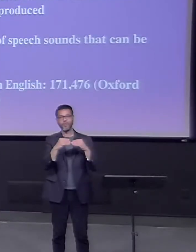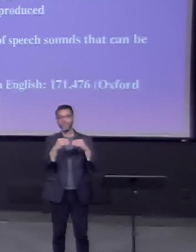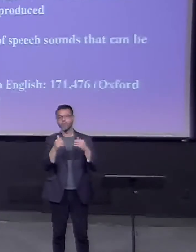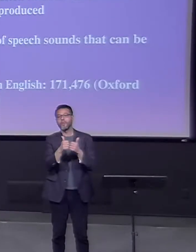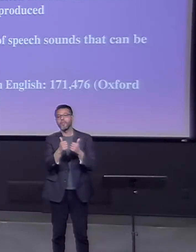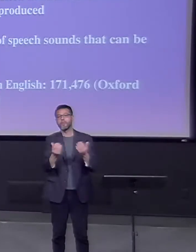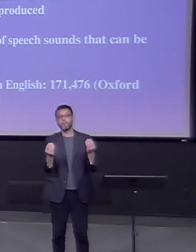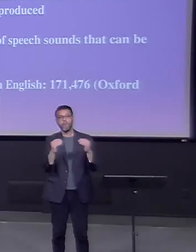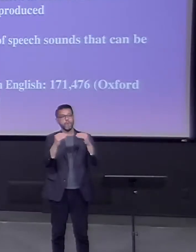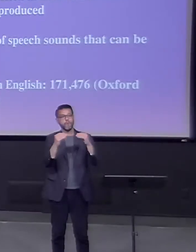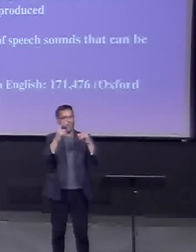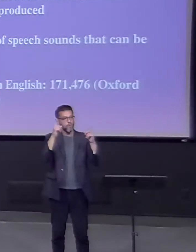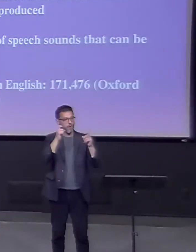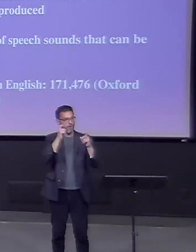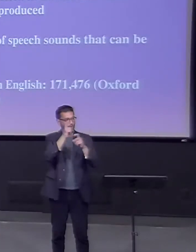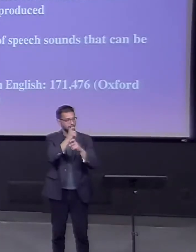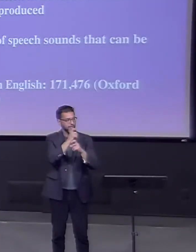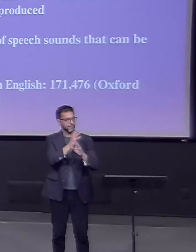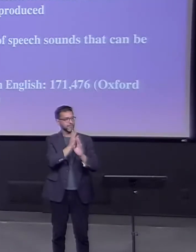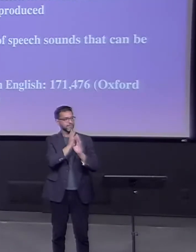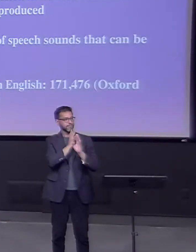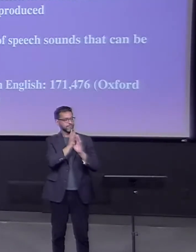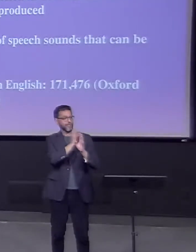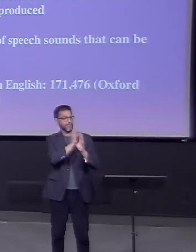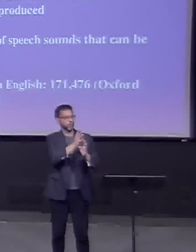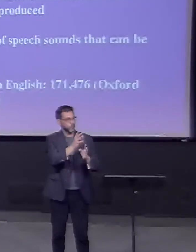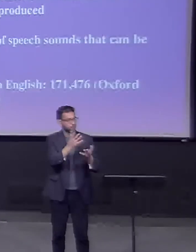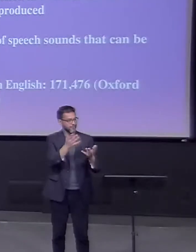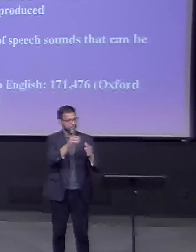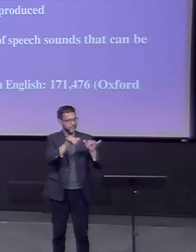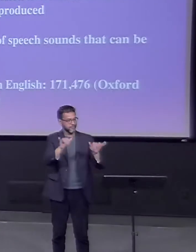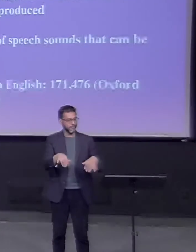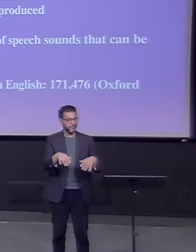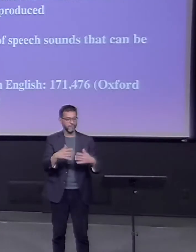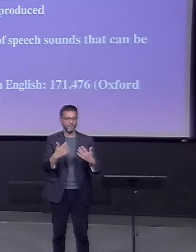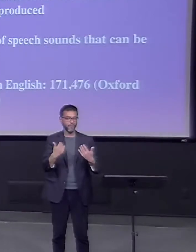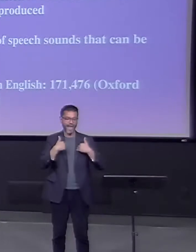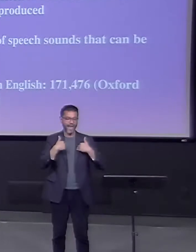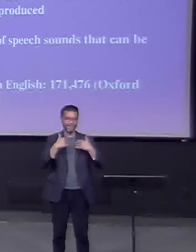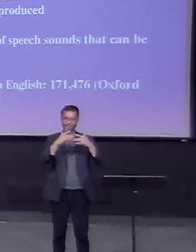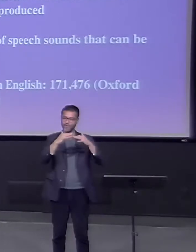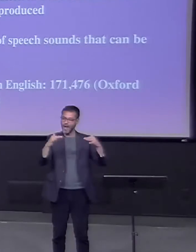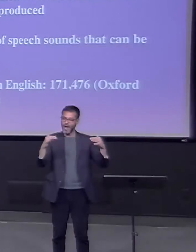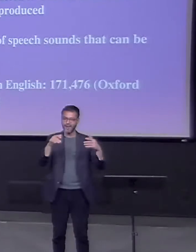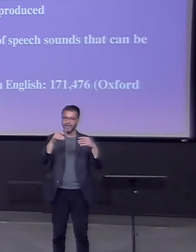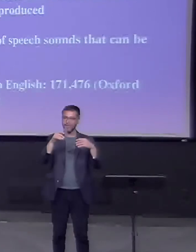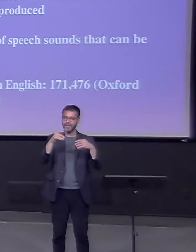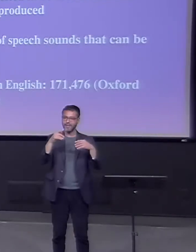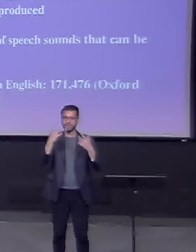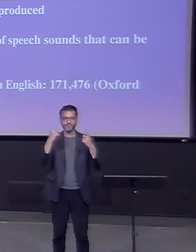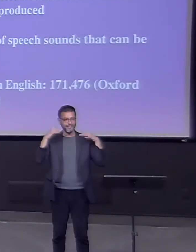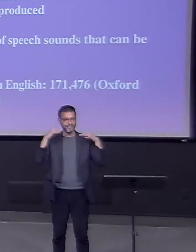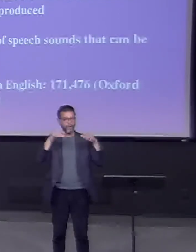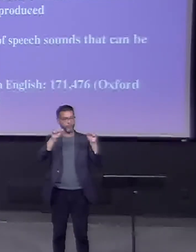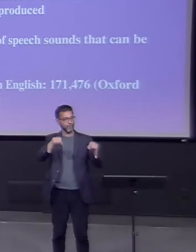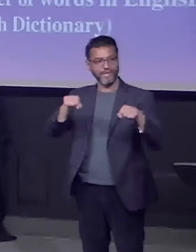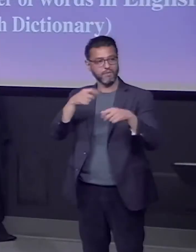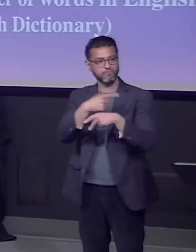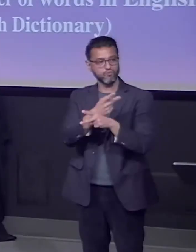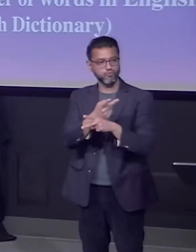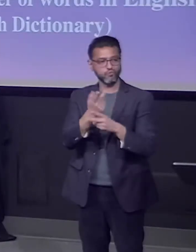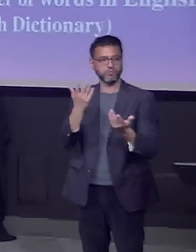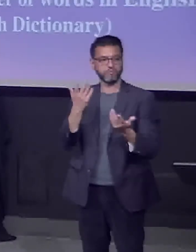articulatory apparatus. There's a combinatorial explosion in the number of vocal sounds that we can produce as we make our vocal apparatus more and more